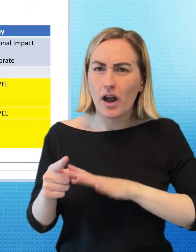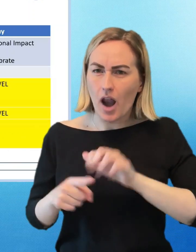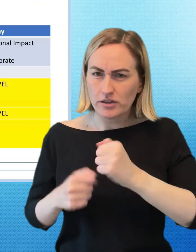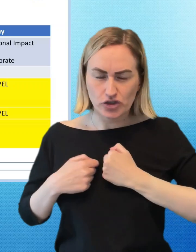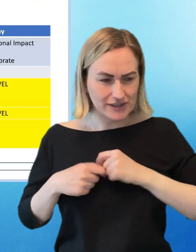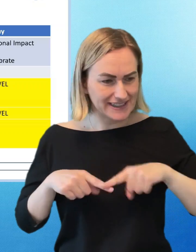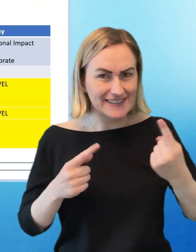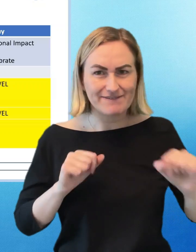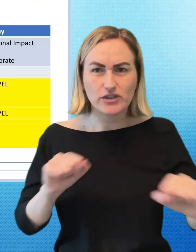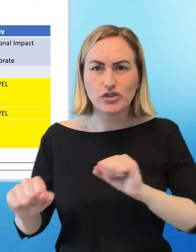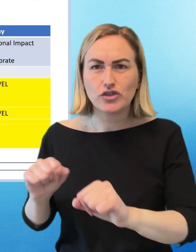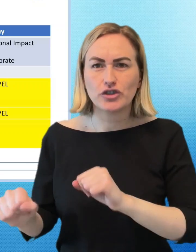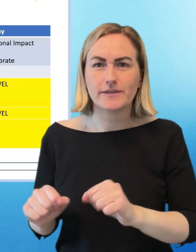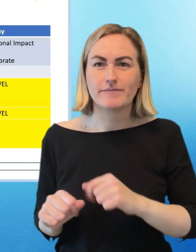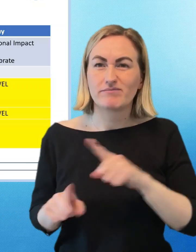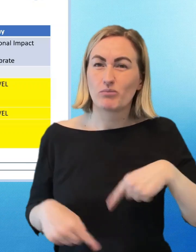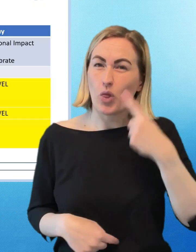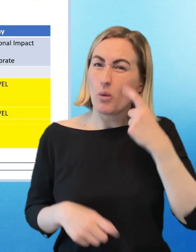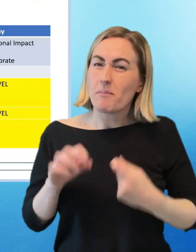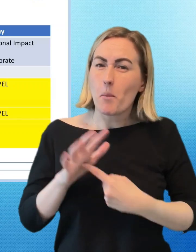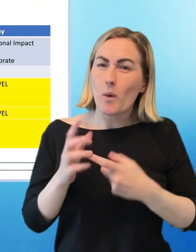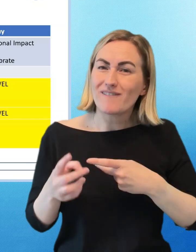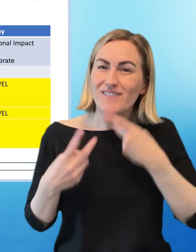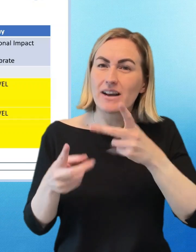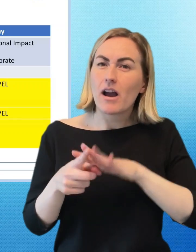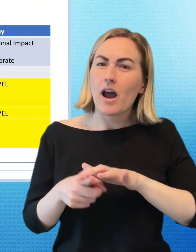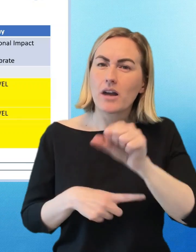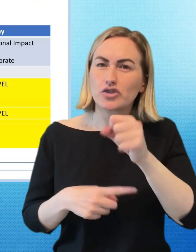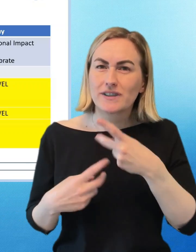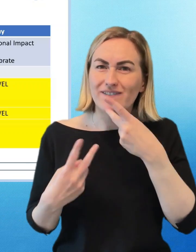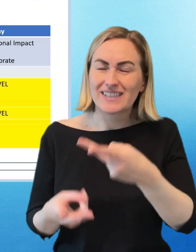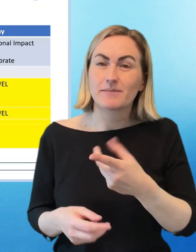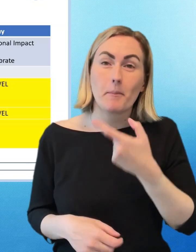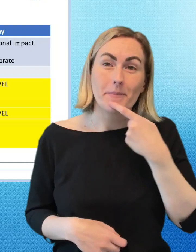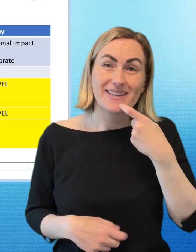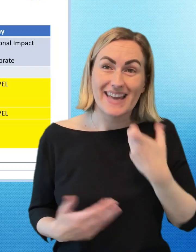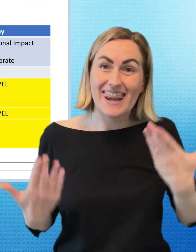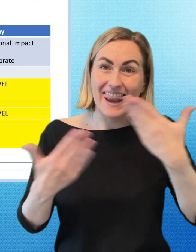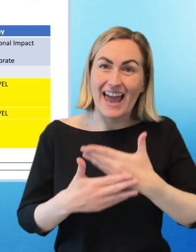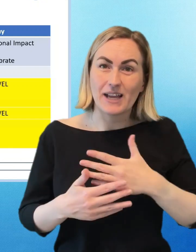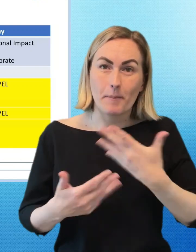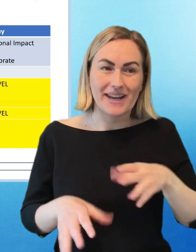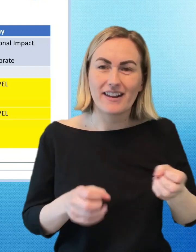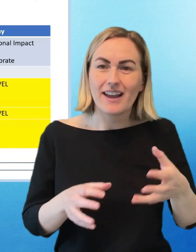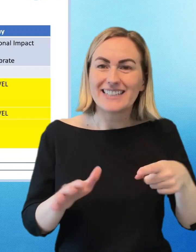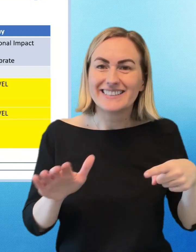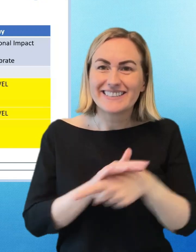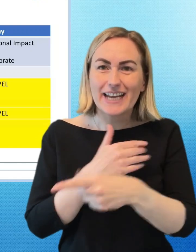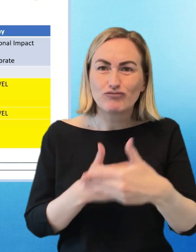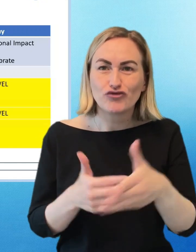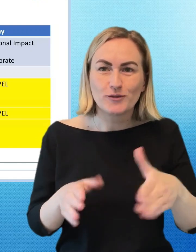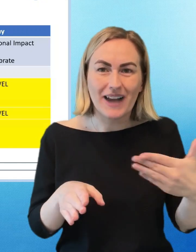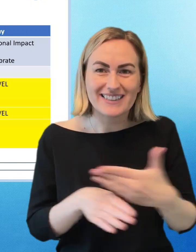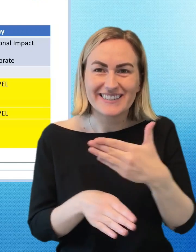jurisdiction, we thought it was also important to include cultural visits. On Monday night, we had an activity in an escape room as